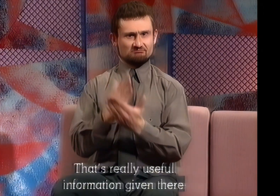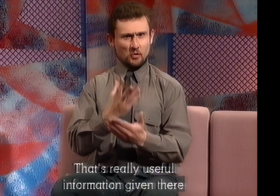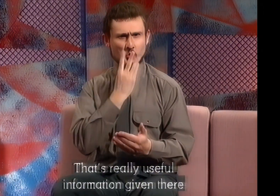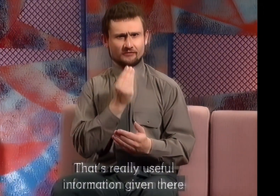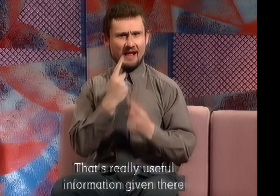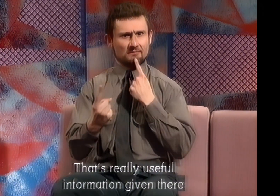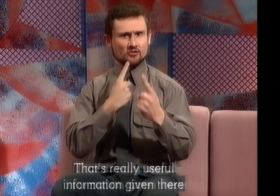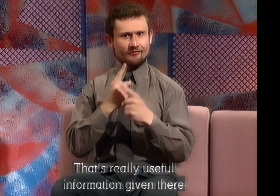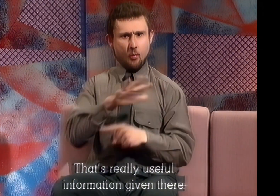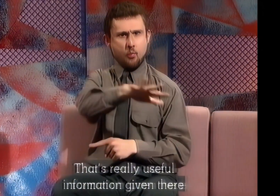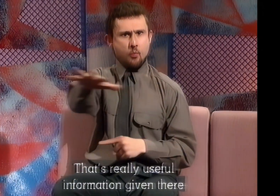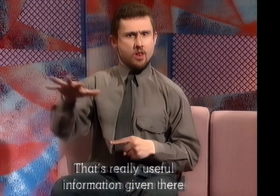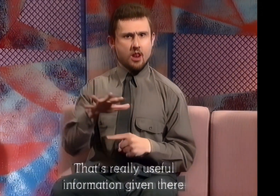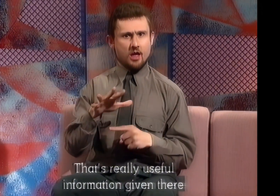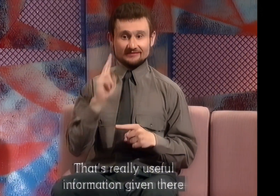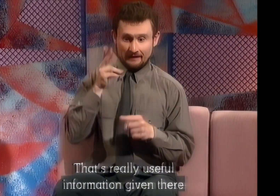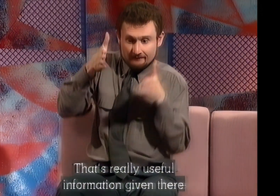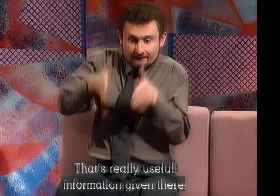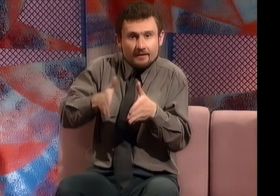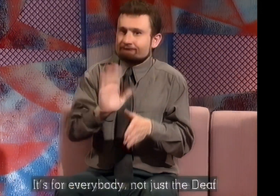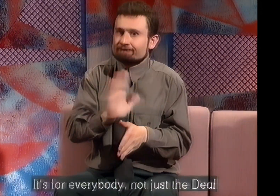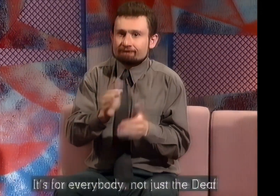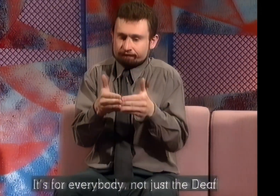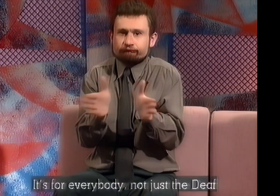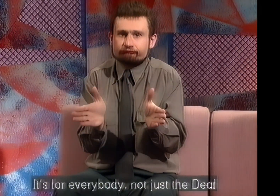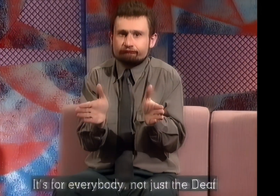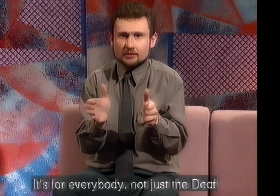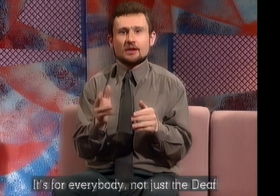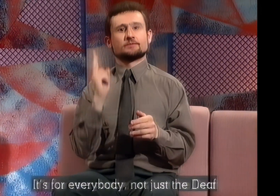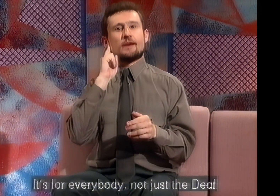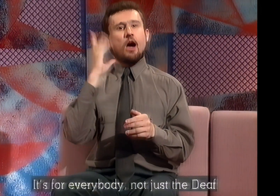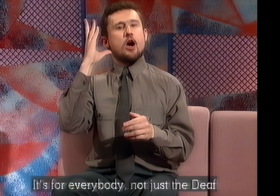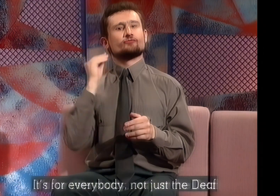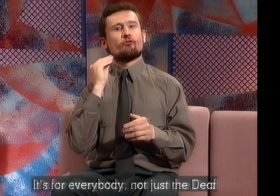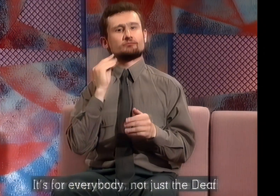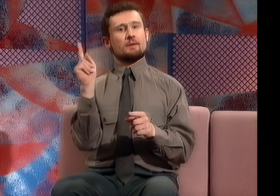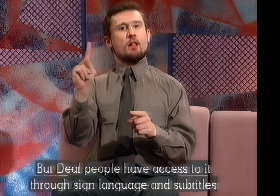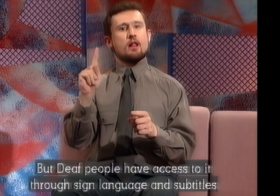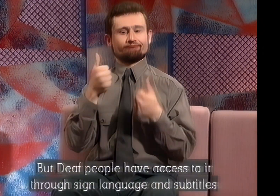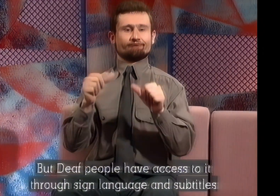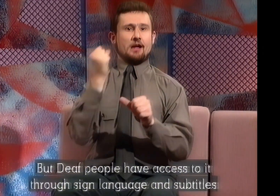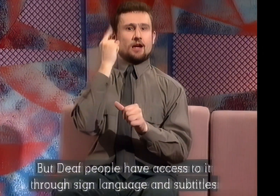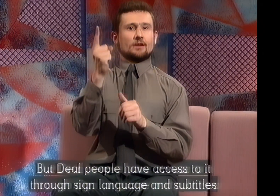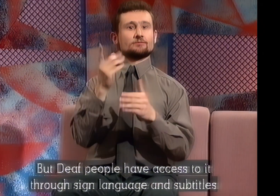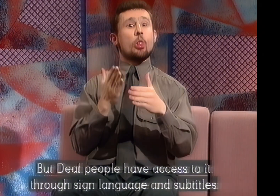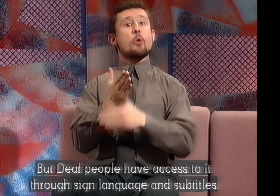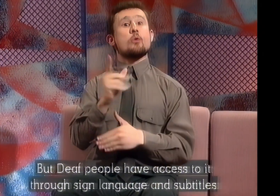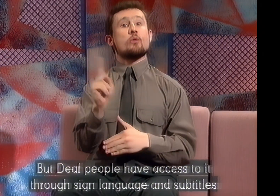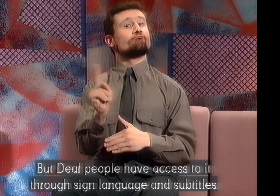Now that's really useful information given there. And it is for everybody, not just the deaf. But deaf and hard of hearing people have been